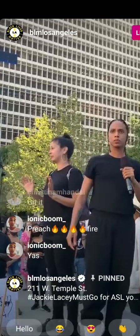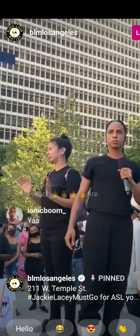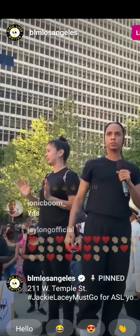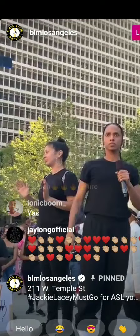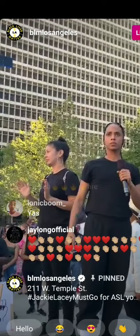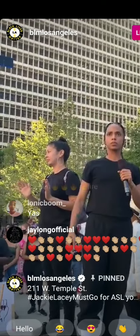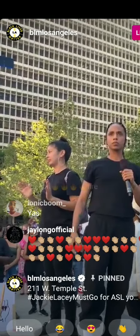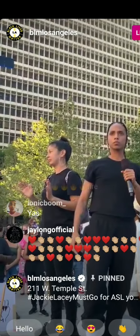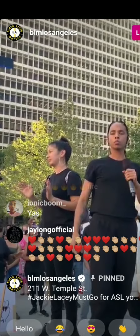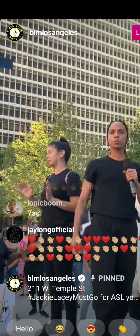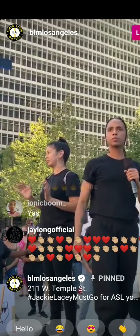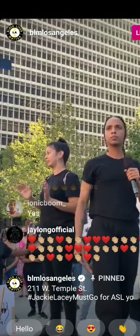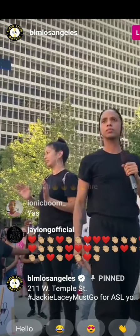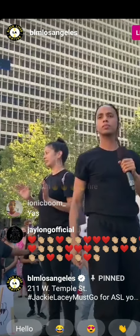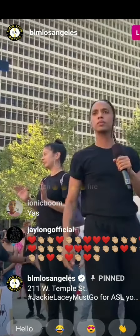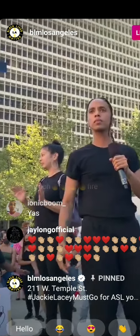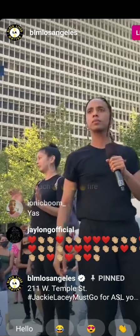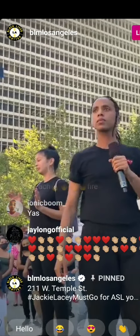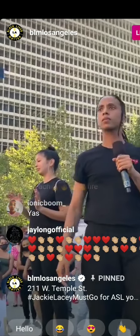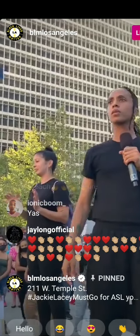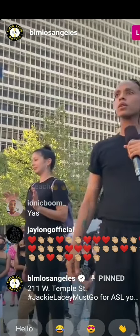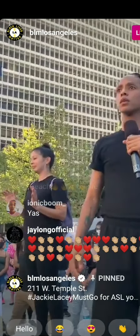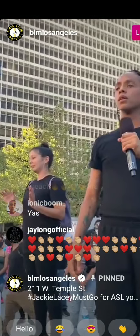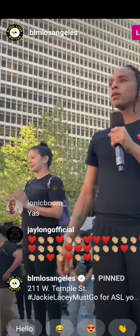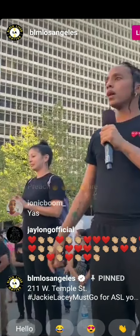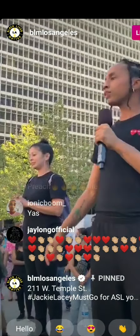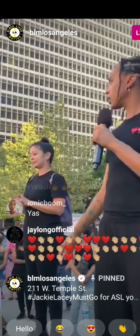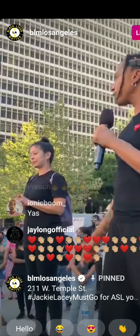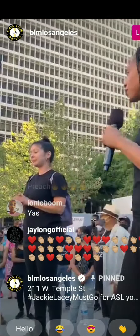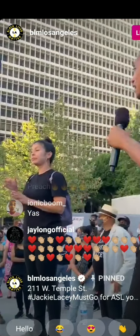become liberators of the living. Do you hear me?